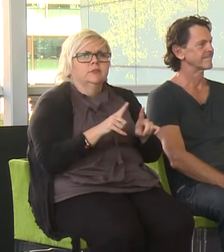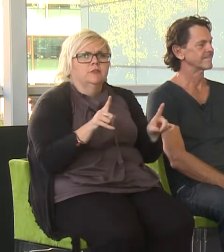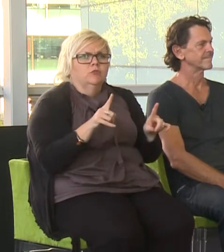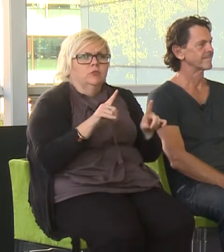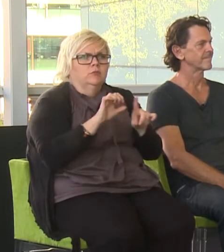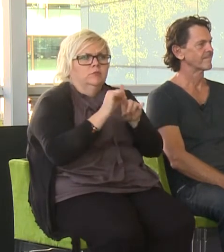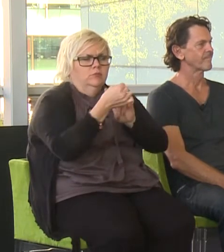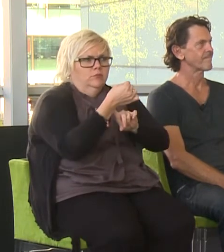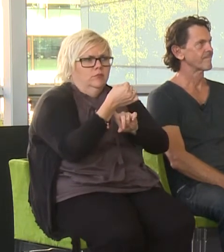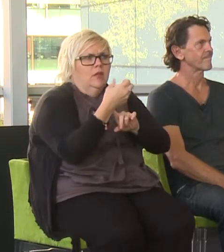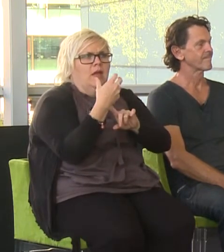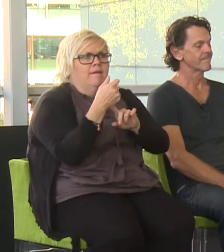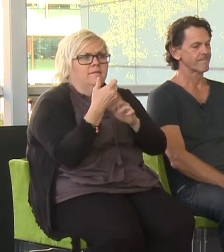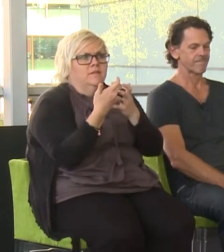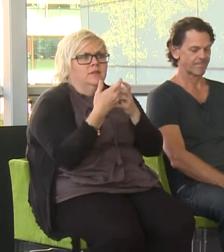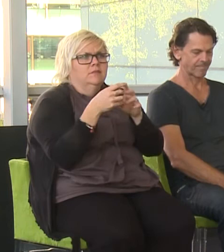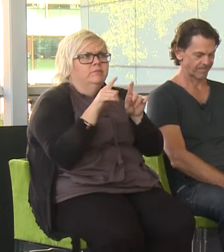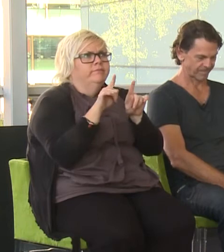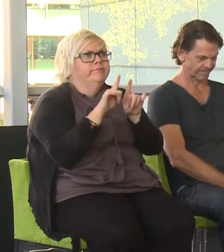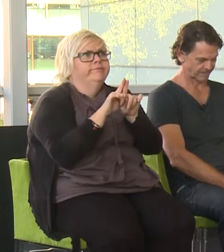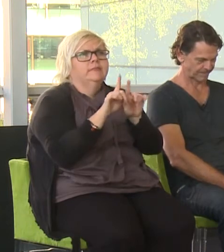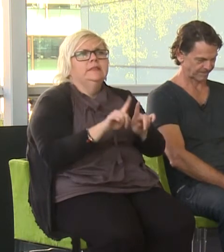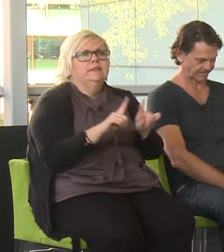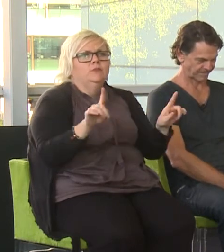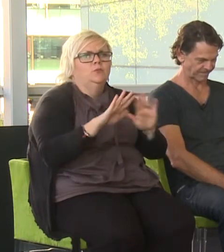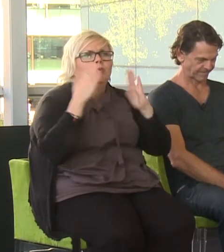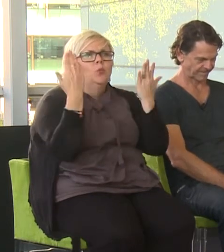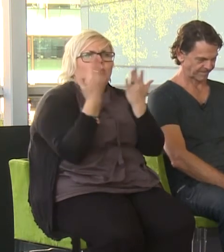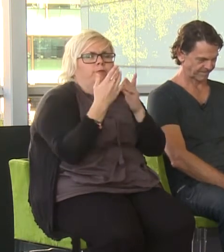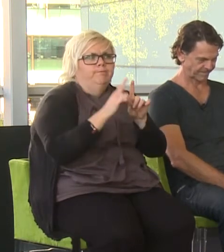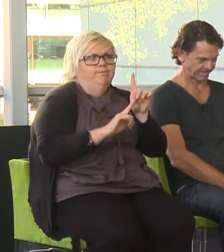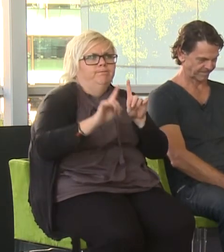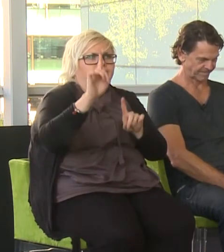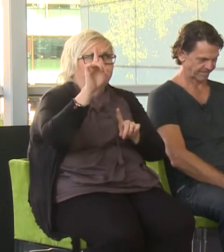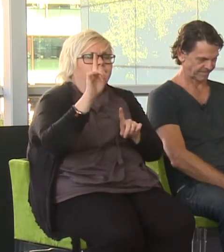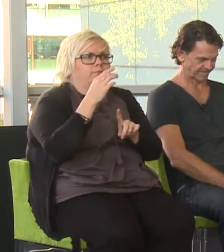asymmetric kaleidoscopic realm of Sakaar, a world defined stylistically by the